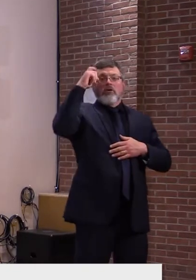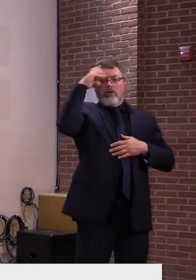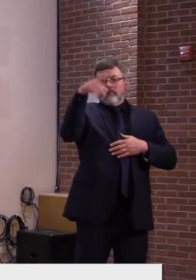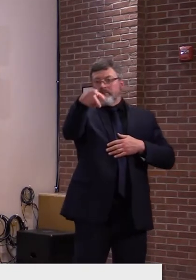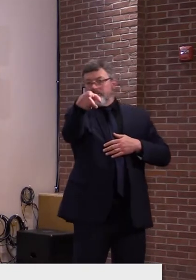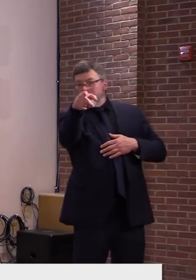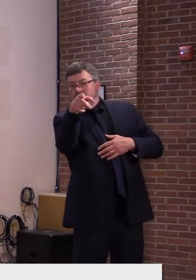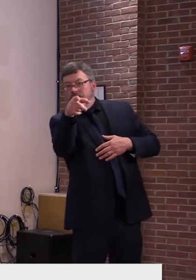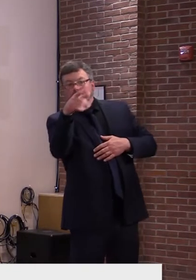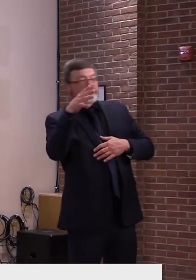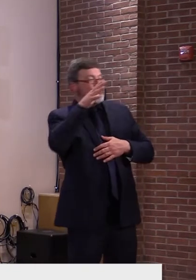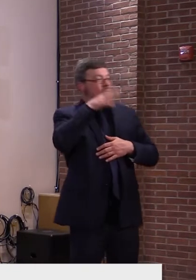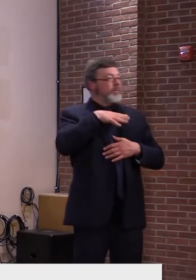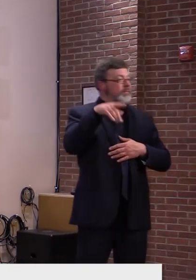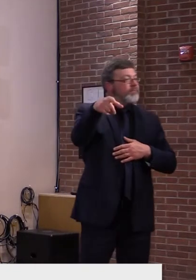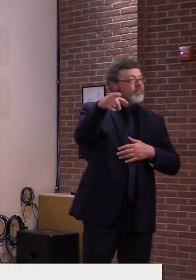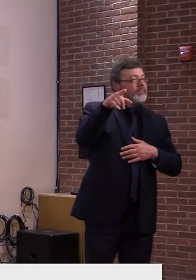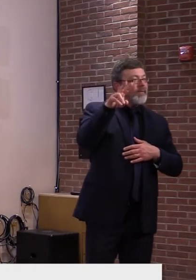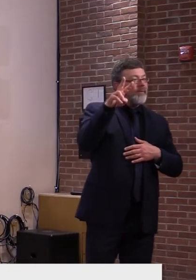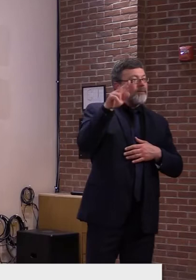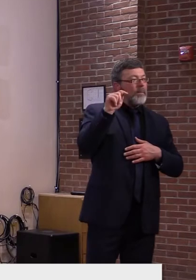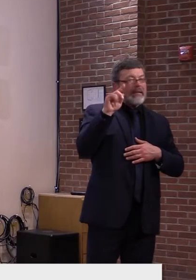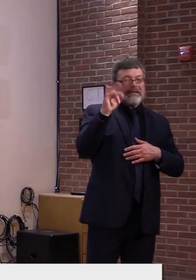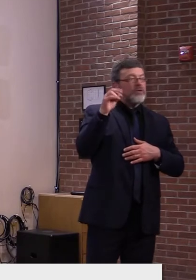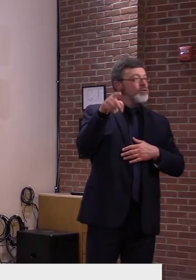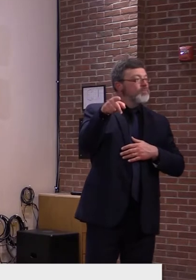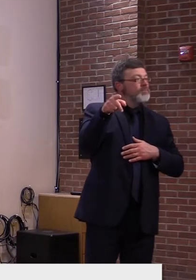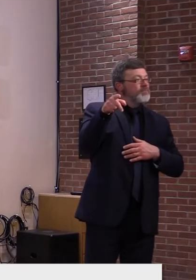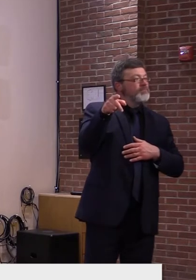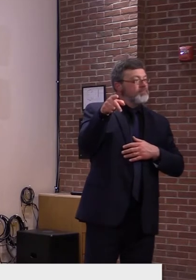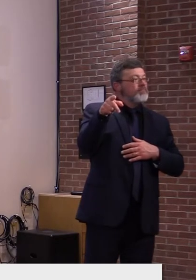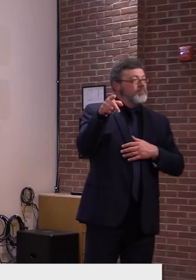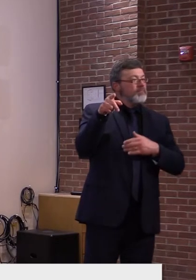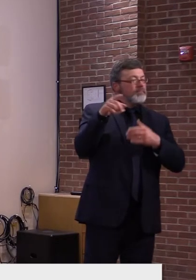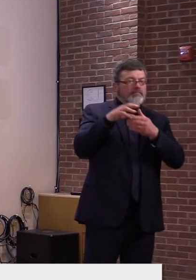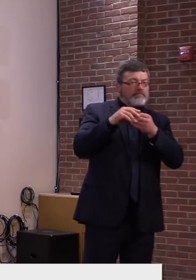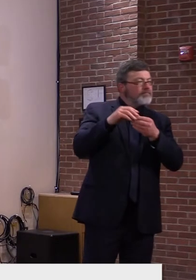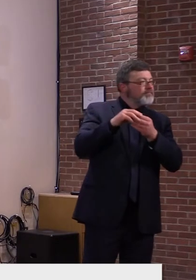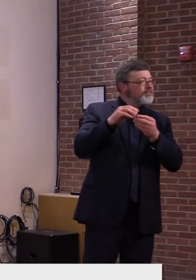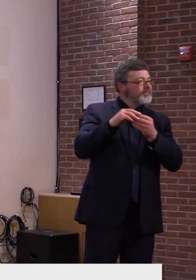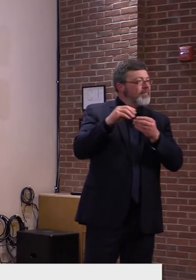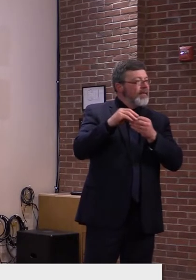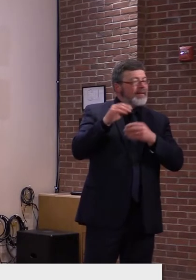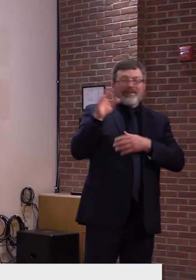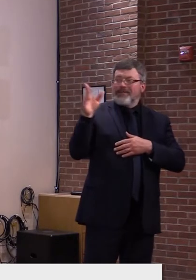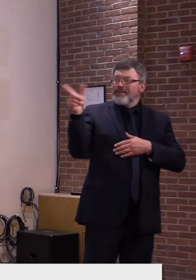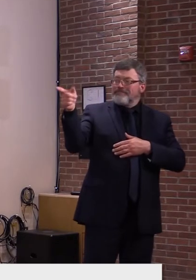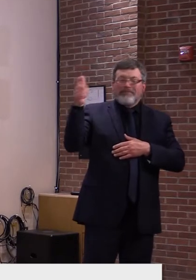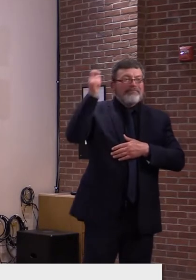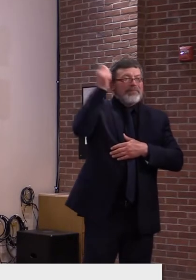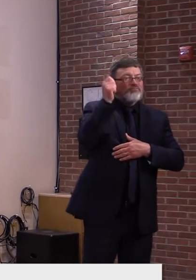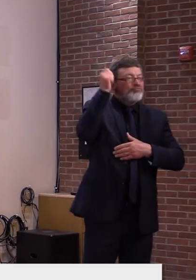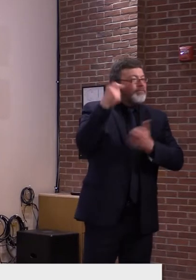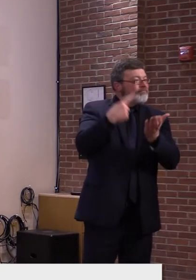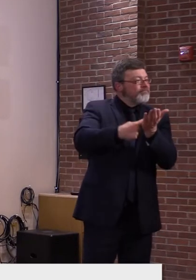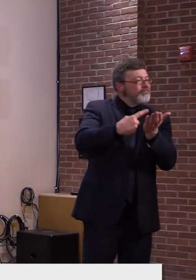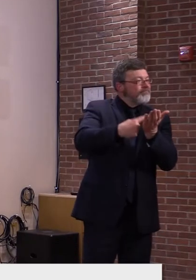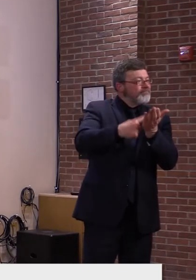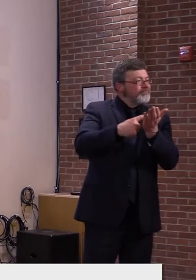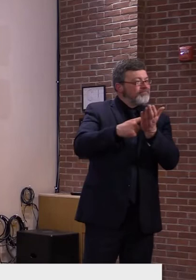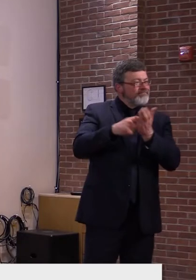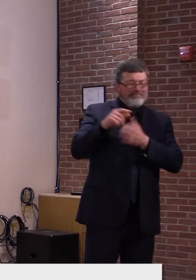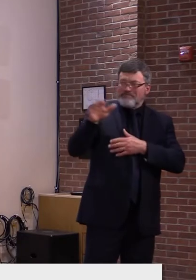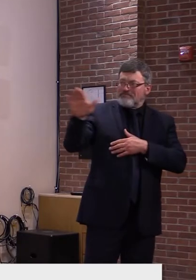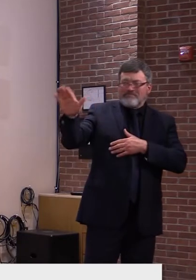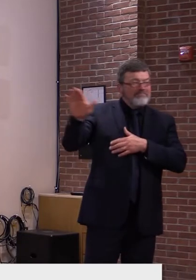Thanks for the details on the your pension. So I'm wondering if your office has done an analysis to